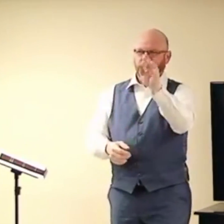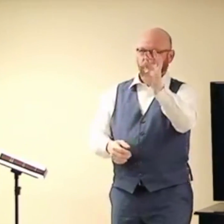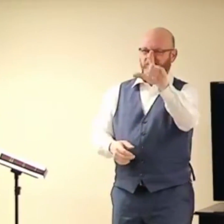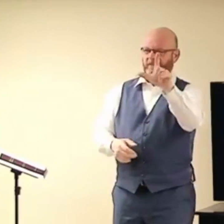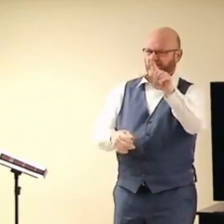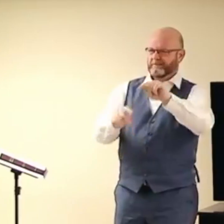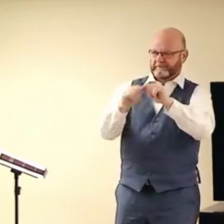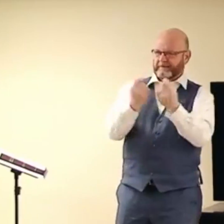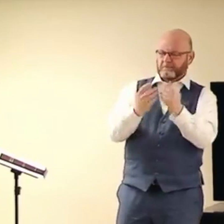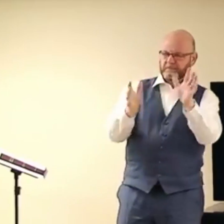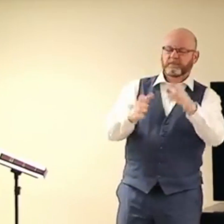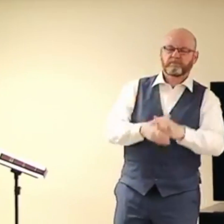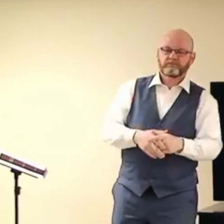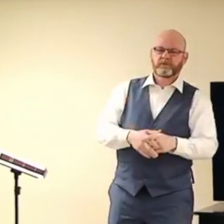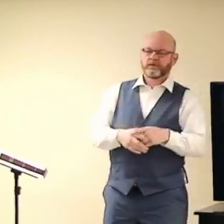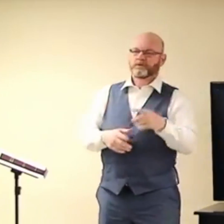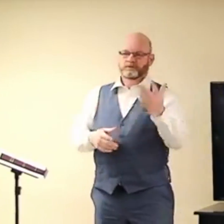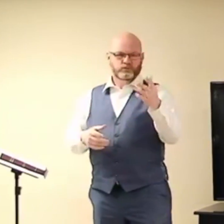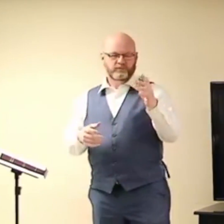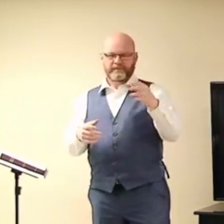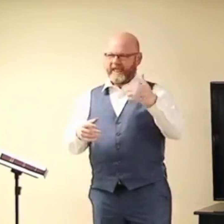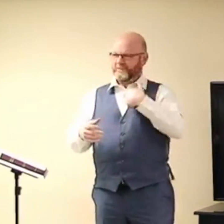it was a professional team.